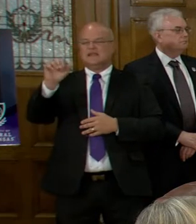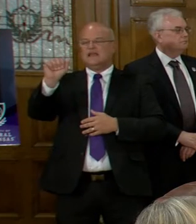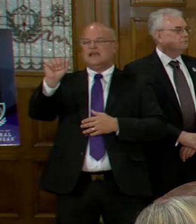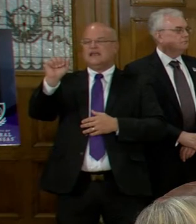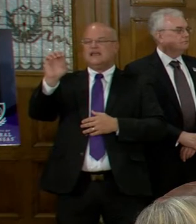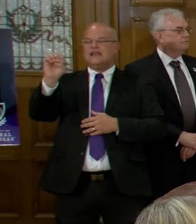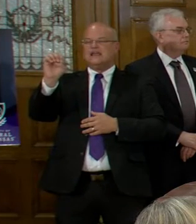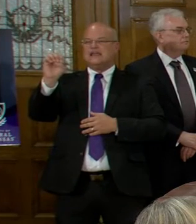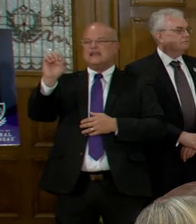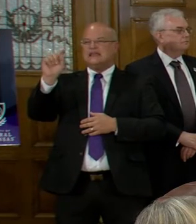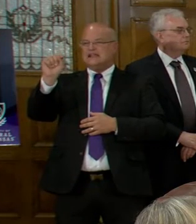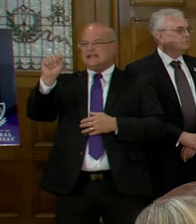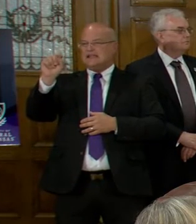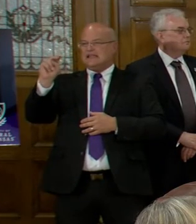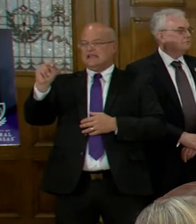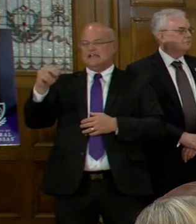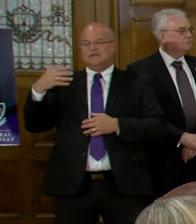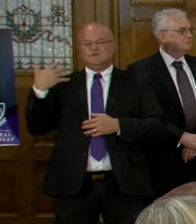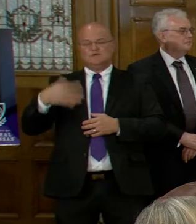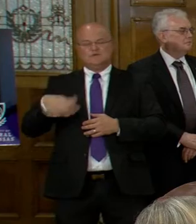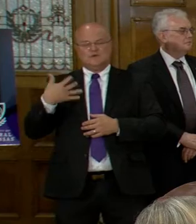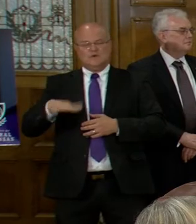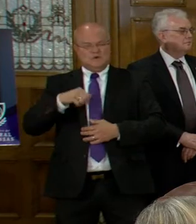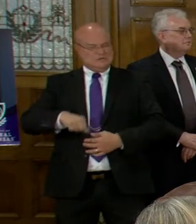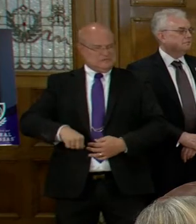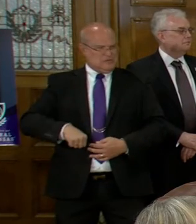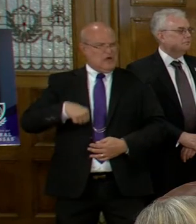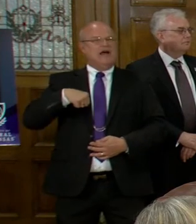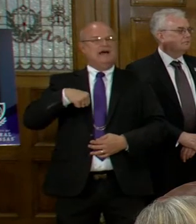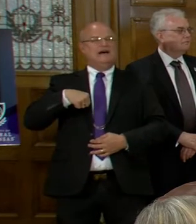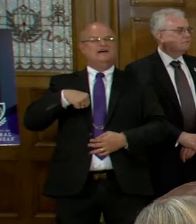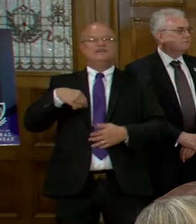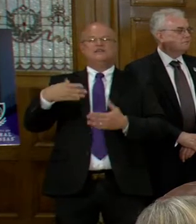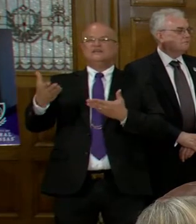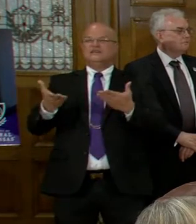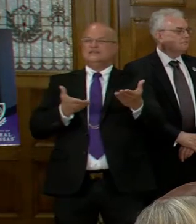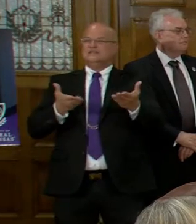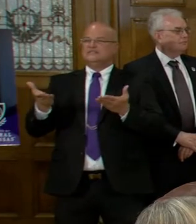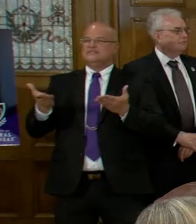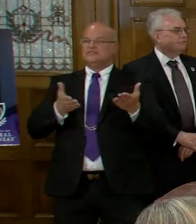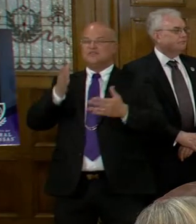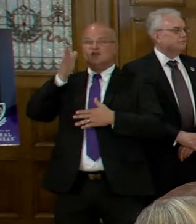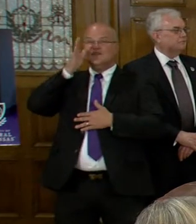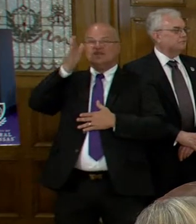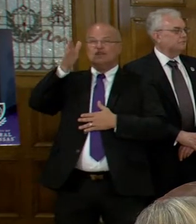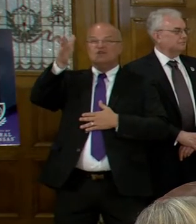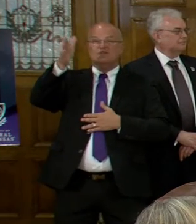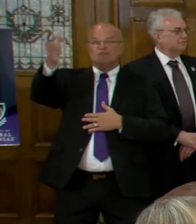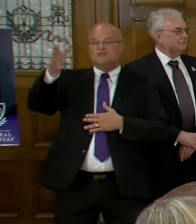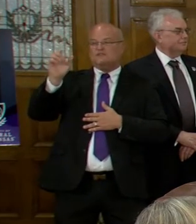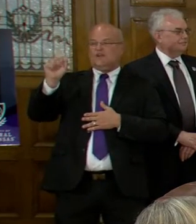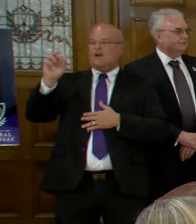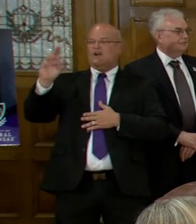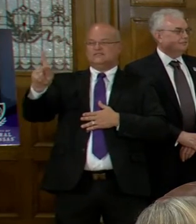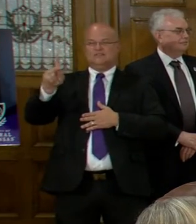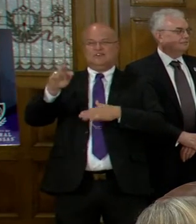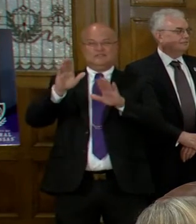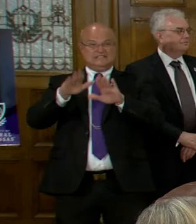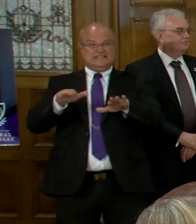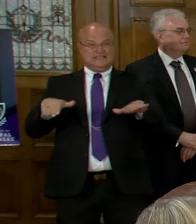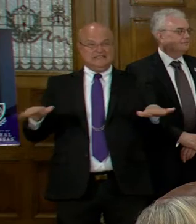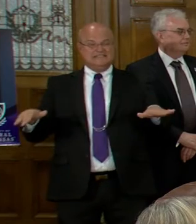AETN is just extremely, extremely proud to serve the future of Arkansas's